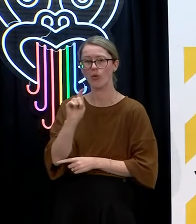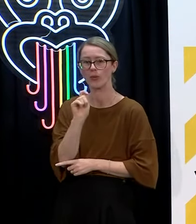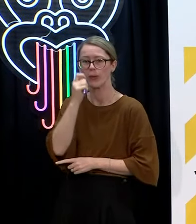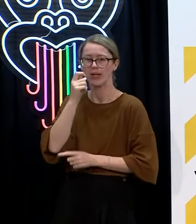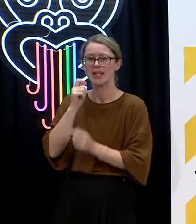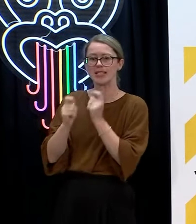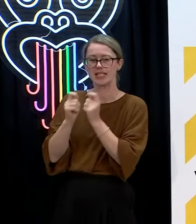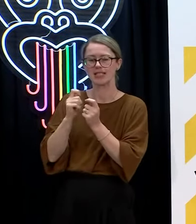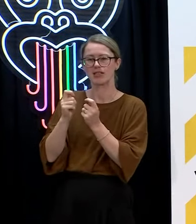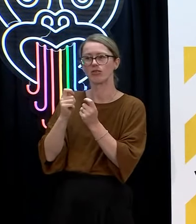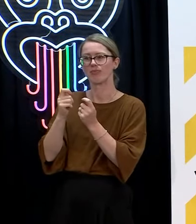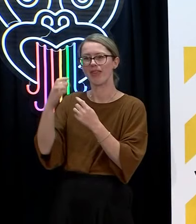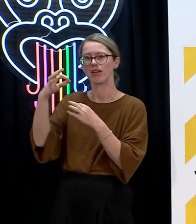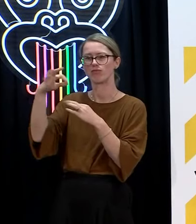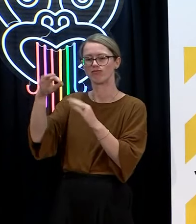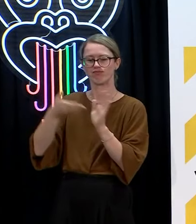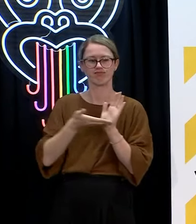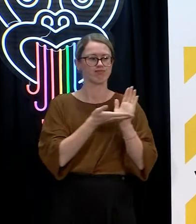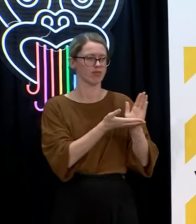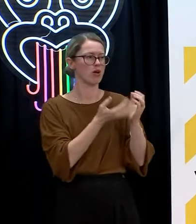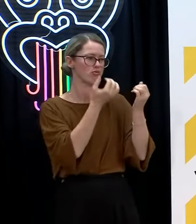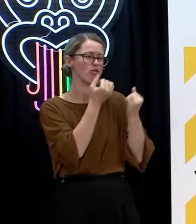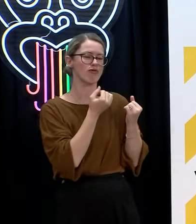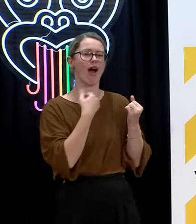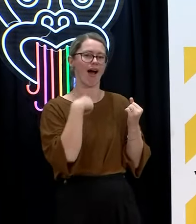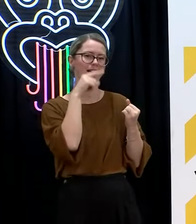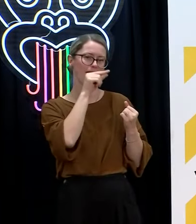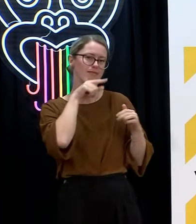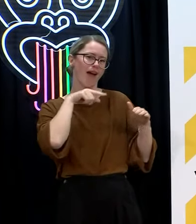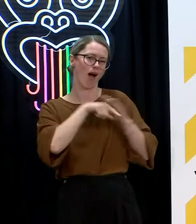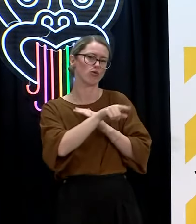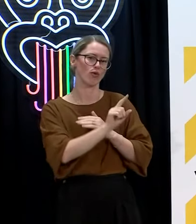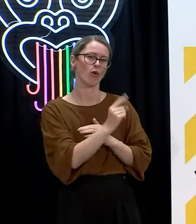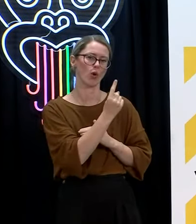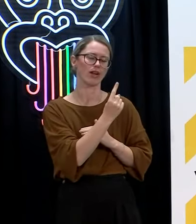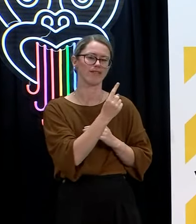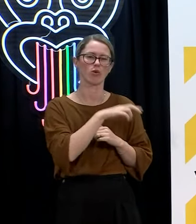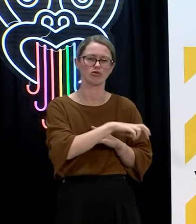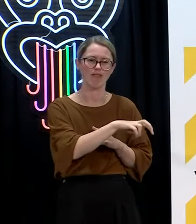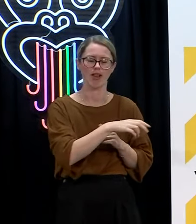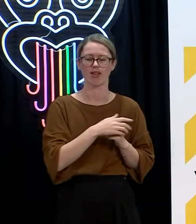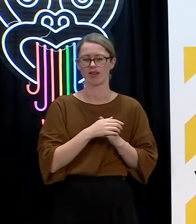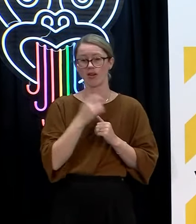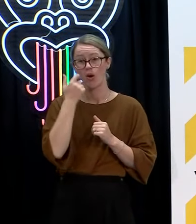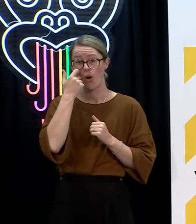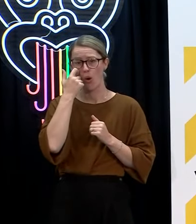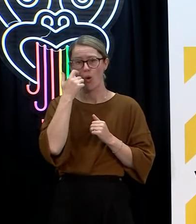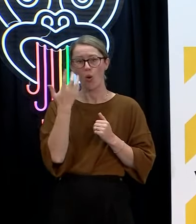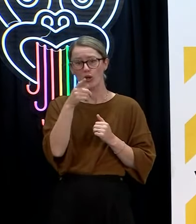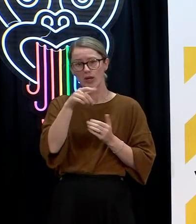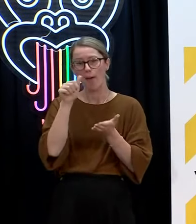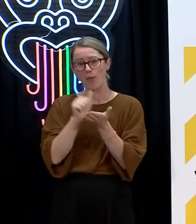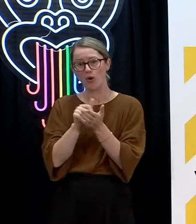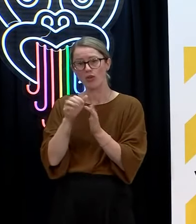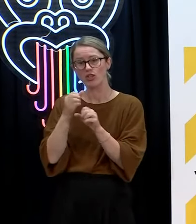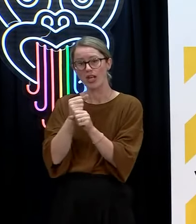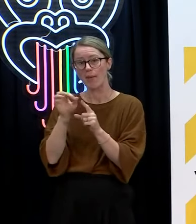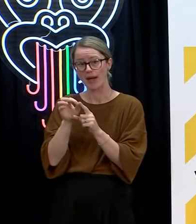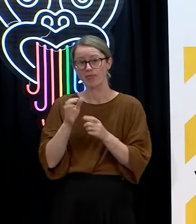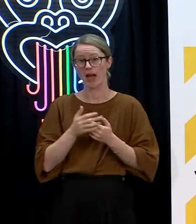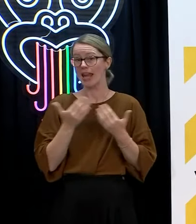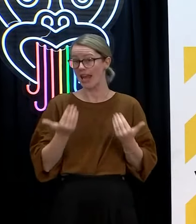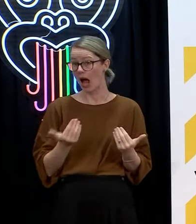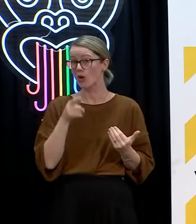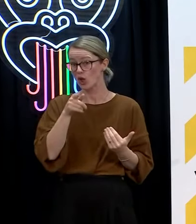clinics that are providing that anywhere in the country, or they could book in with their GP. Saliva testing is now